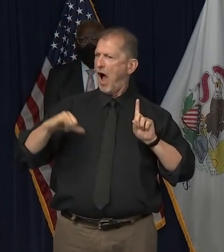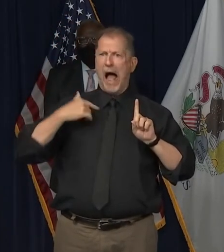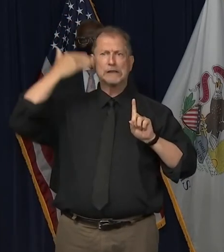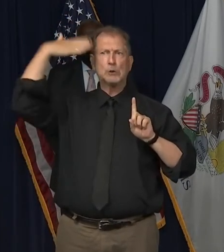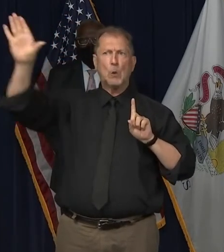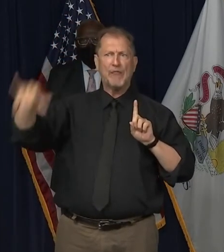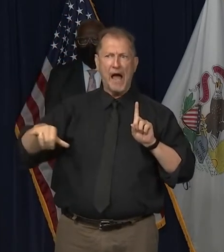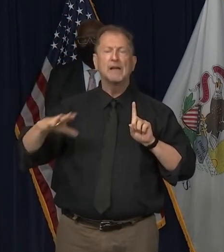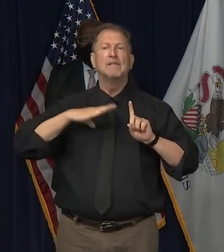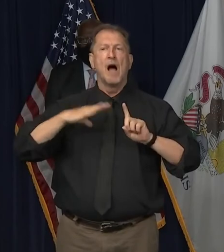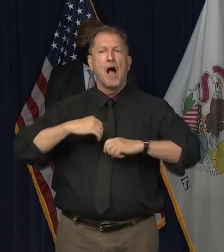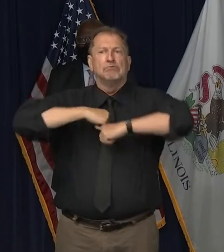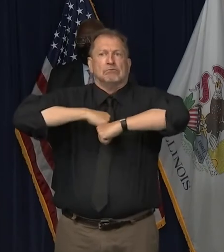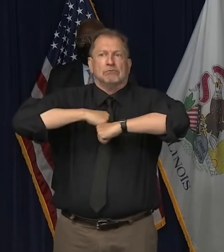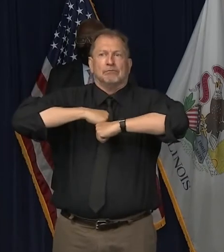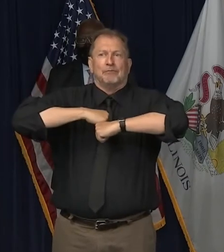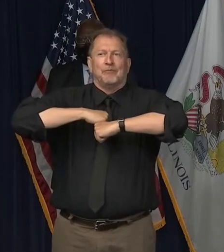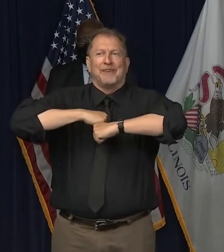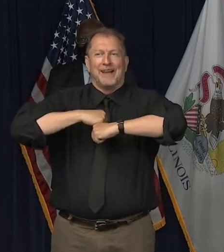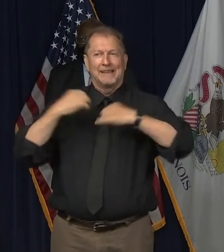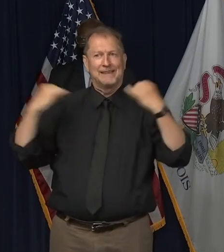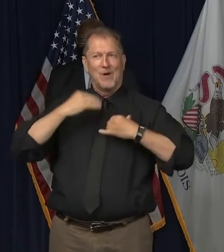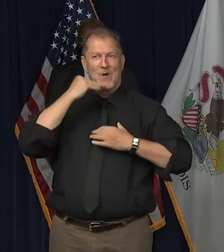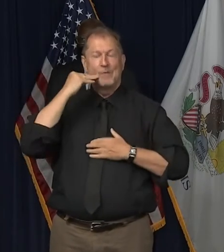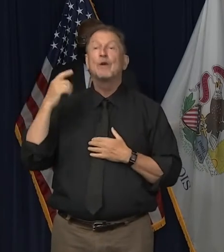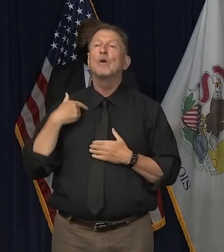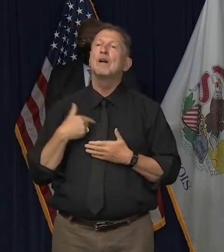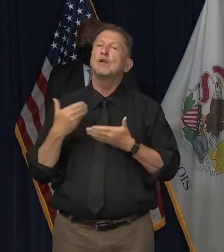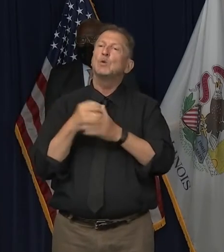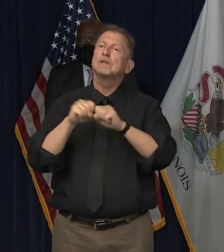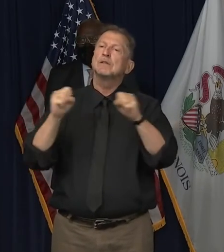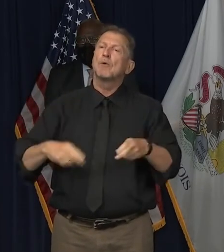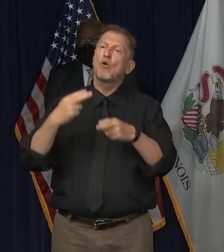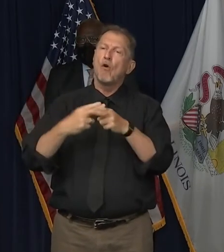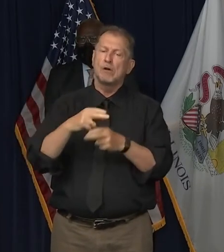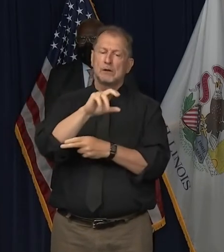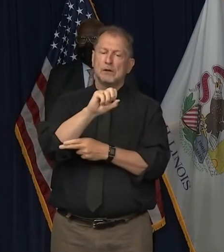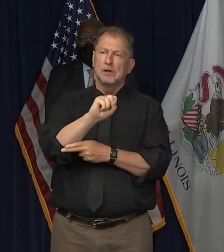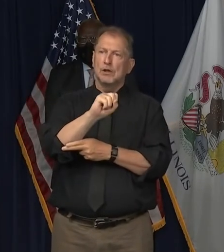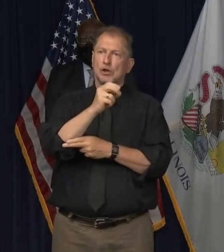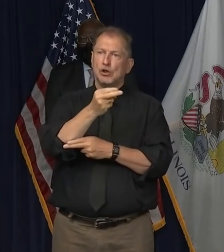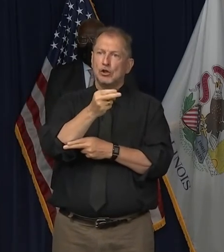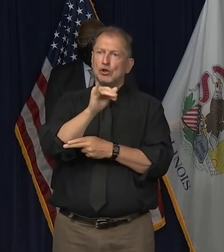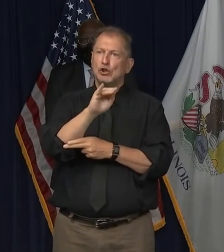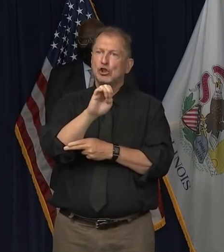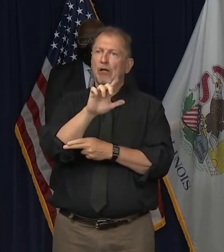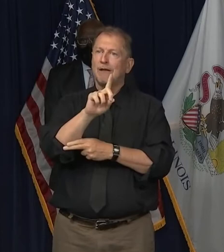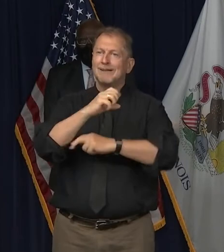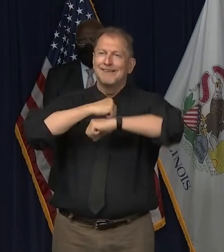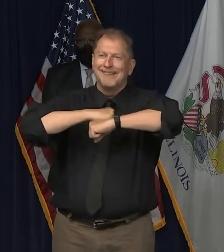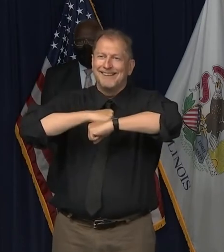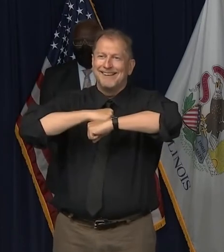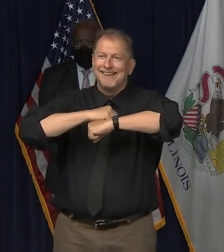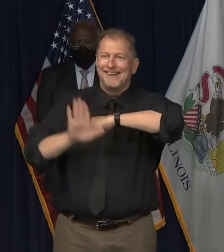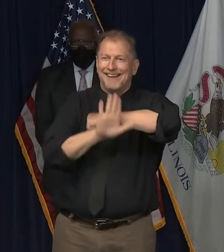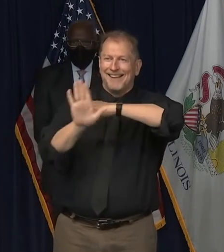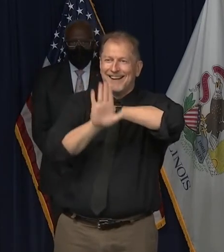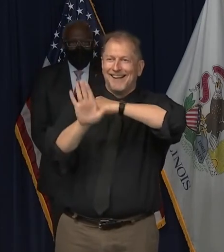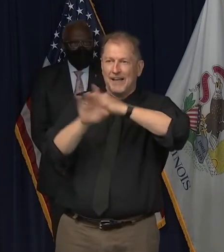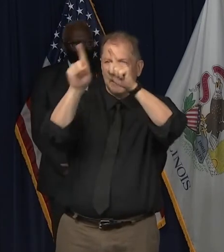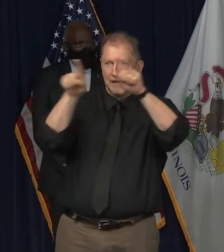the SHIELD program, developed by Urbana researchers, that is allowing us to reopen our three best-in-class universities